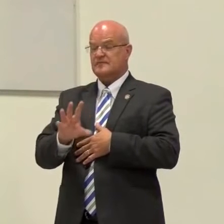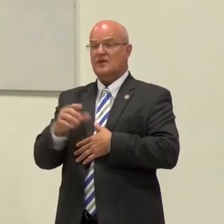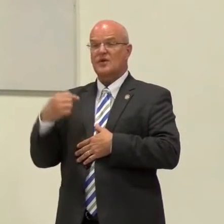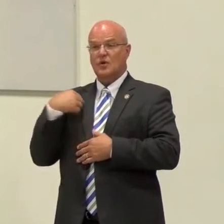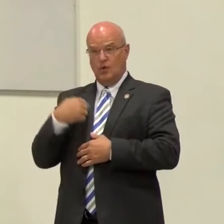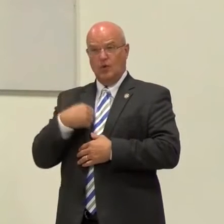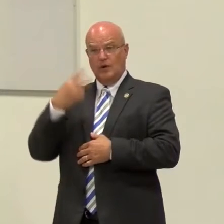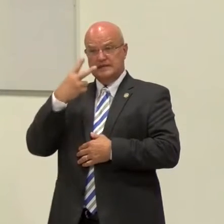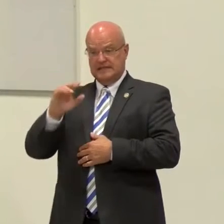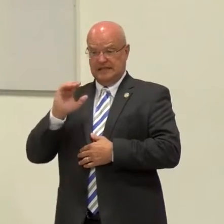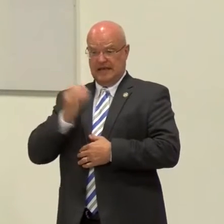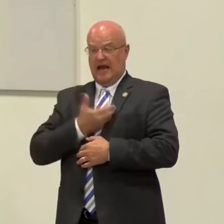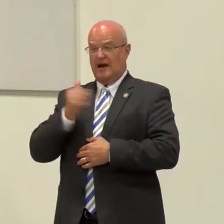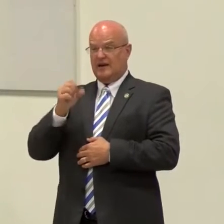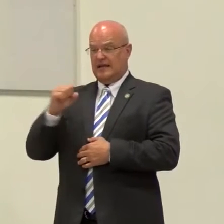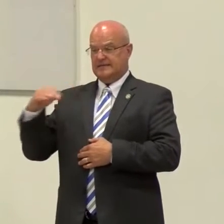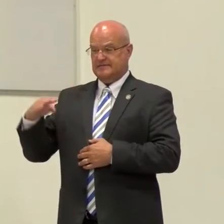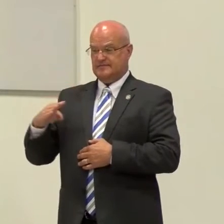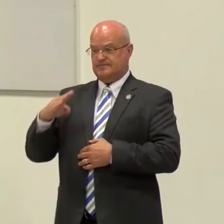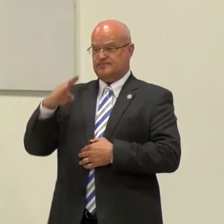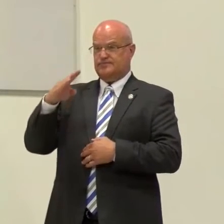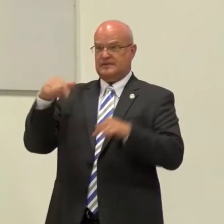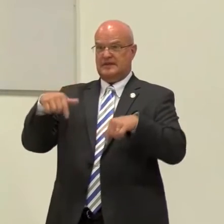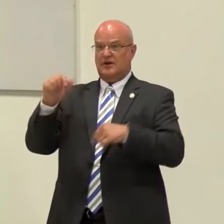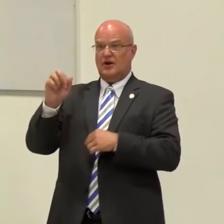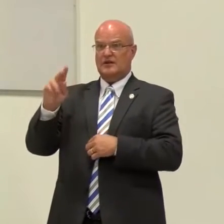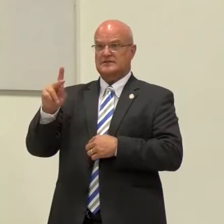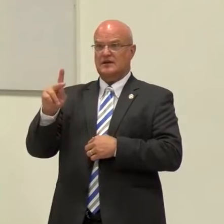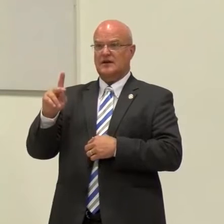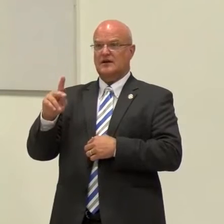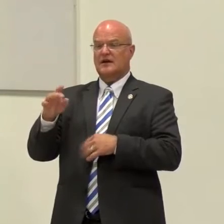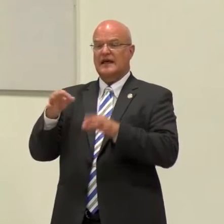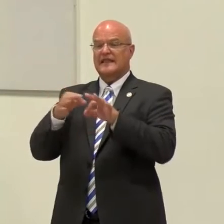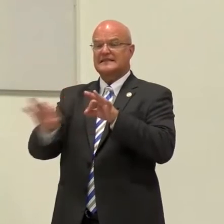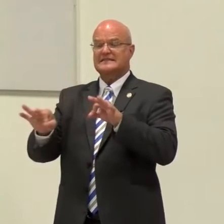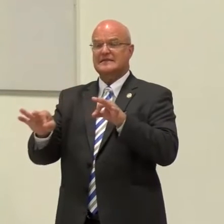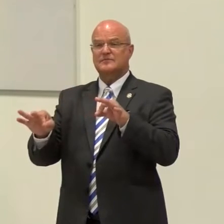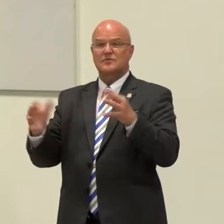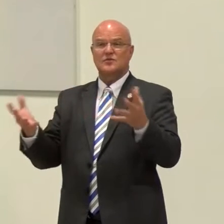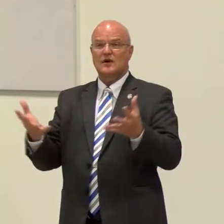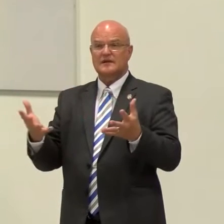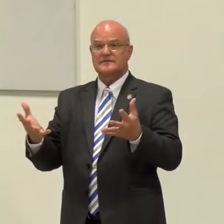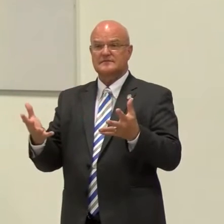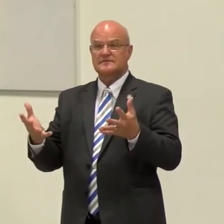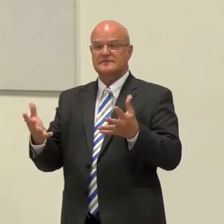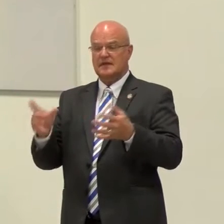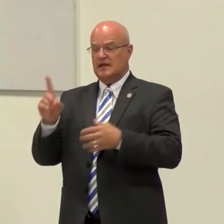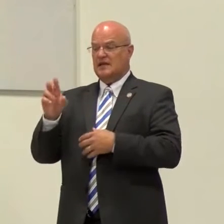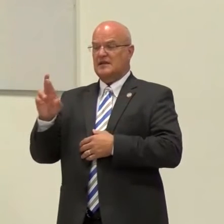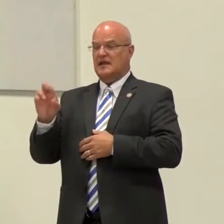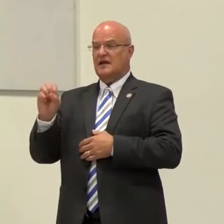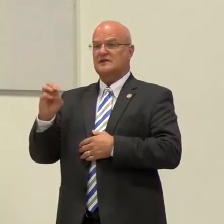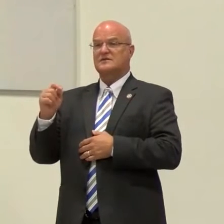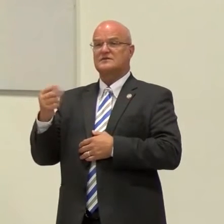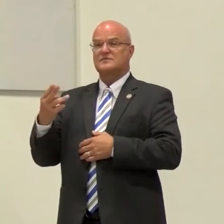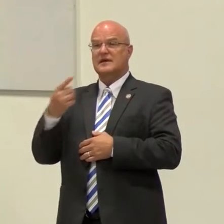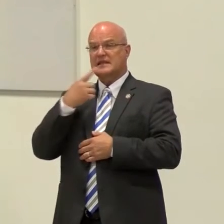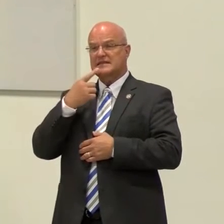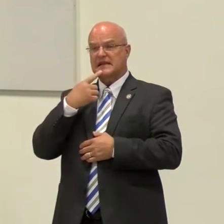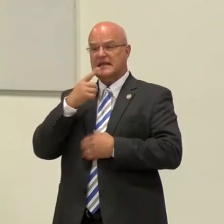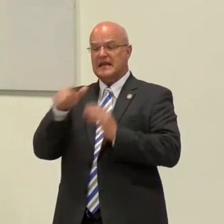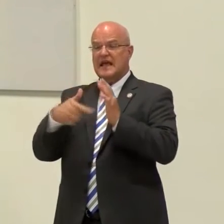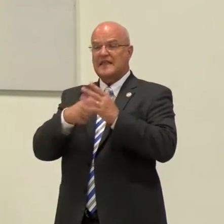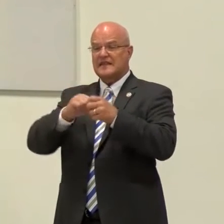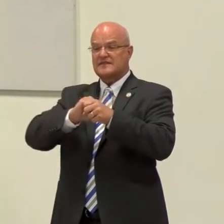we see our cases elevated in Arkansas. And the simple lesson is, as Dr. Smith said,